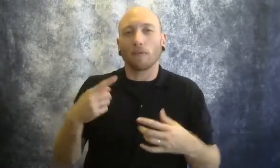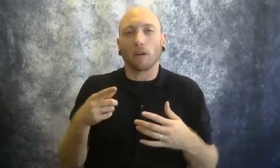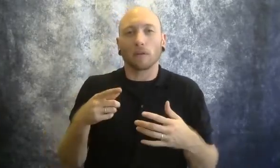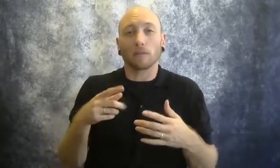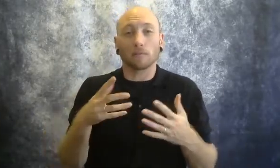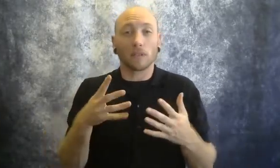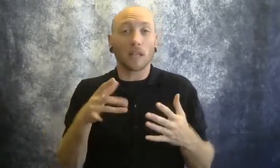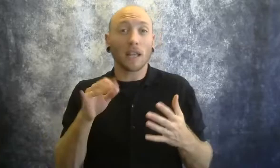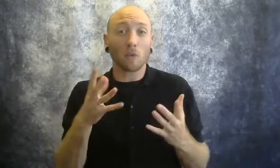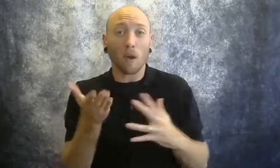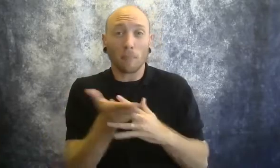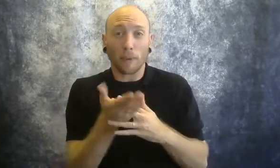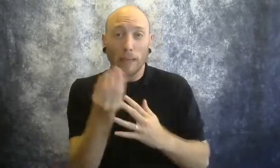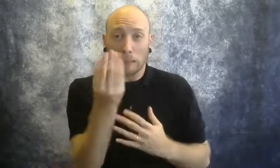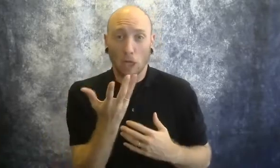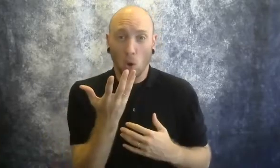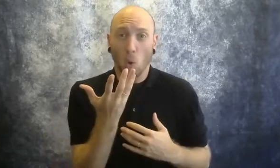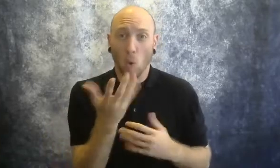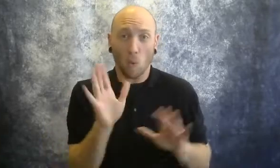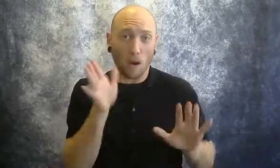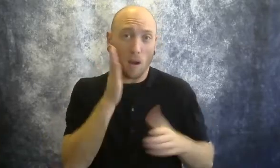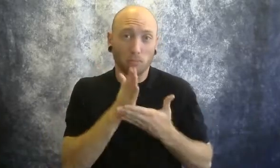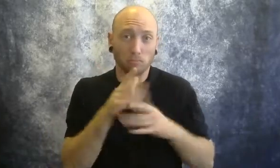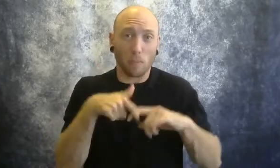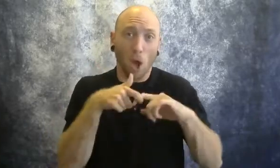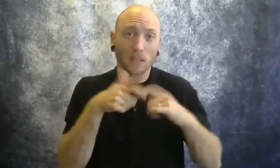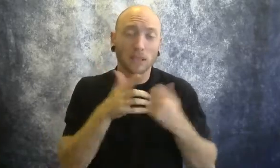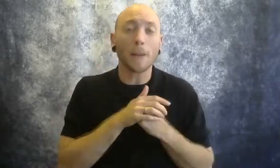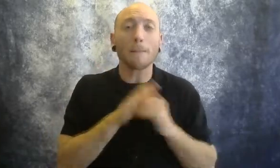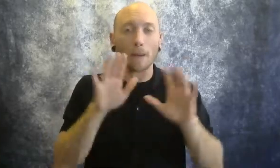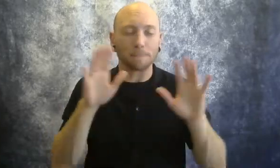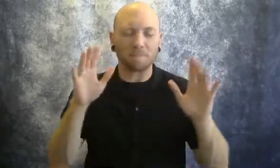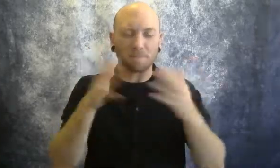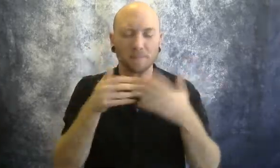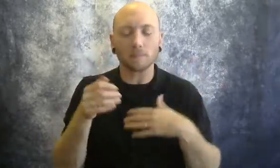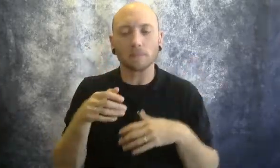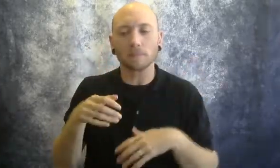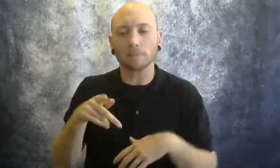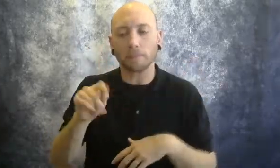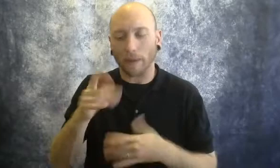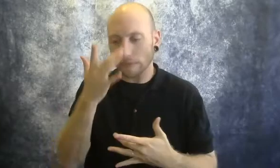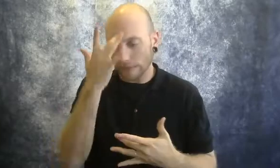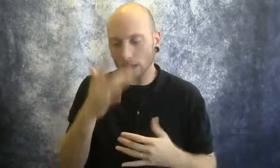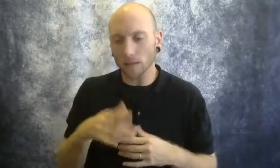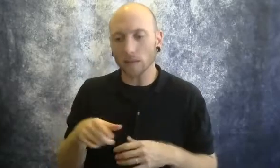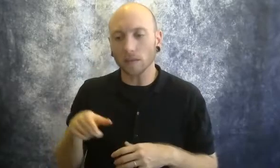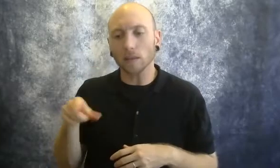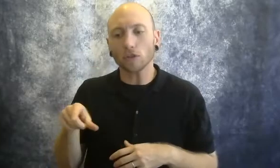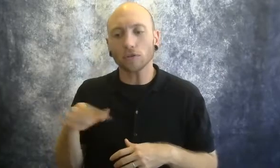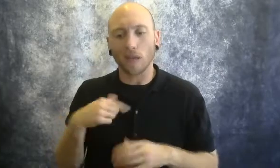we're not going over necessarily, but we're not taking a break. But if you want one, just somebody raise hands or whatever, and I'll stop. But anyway, I